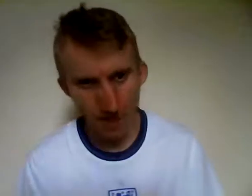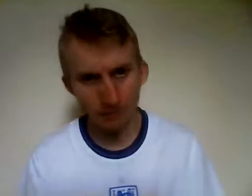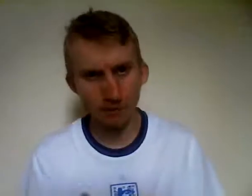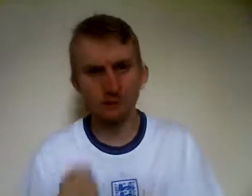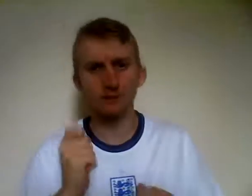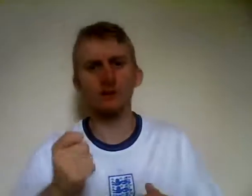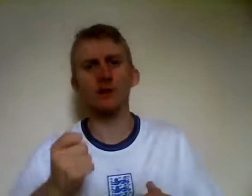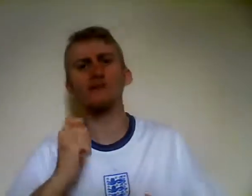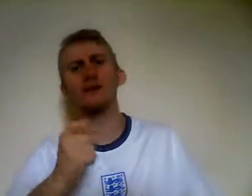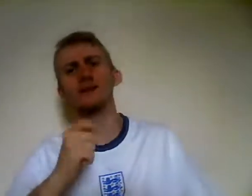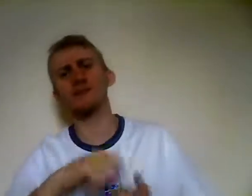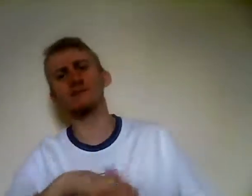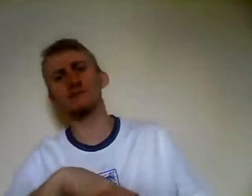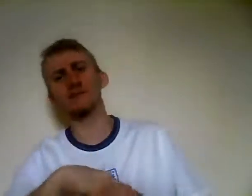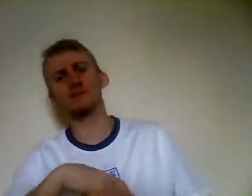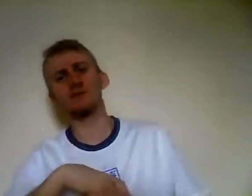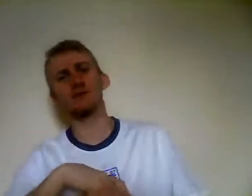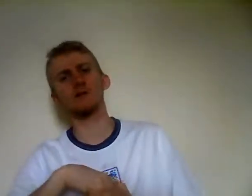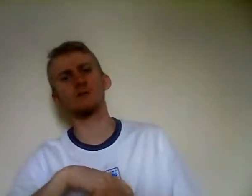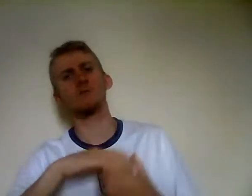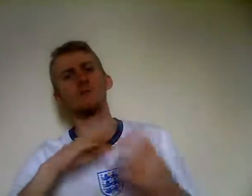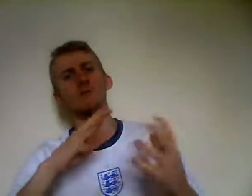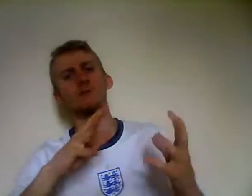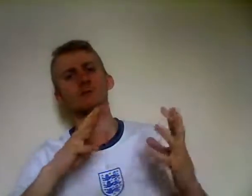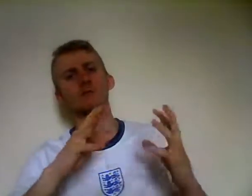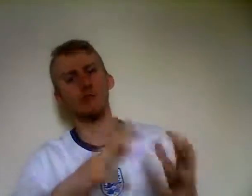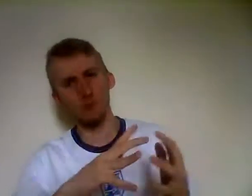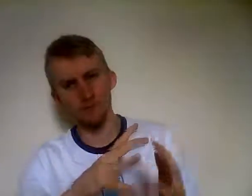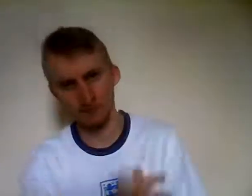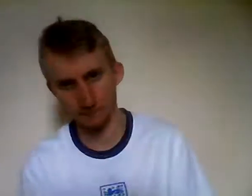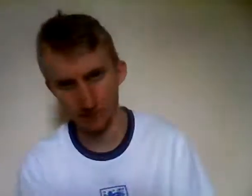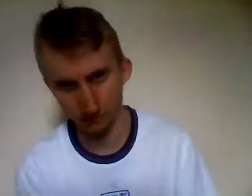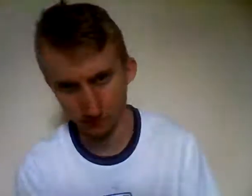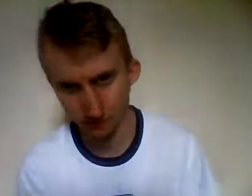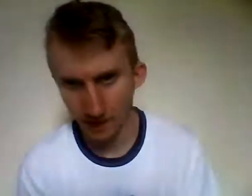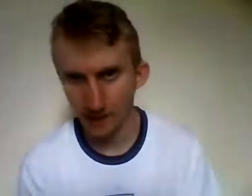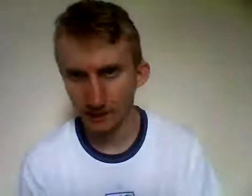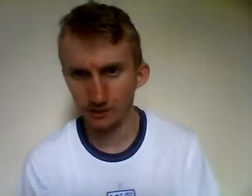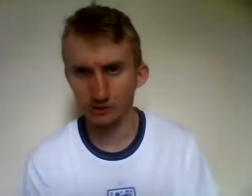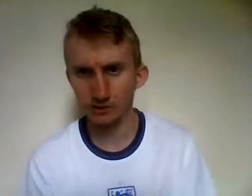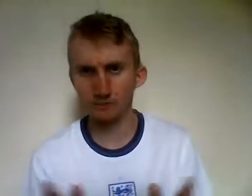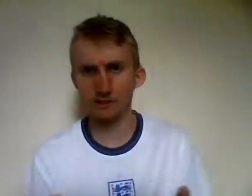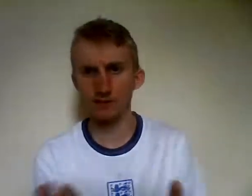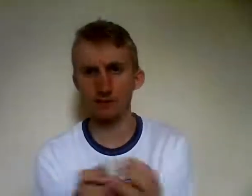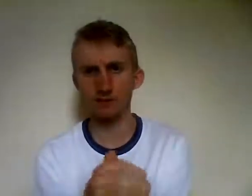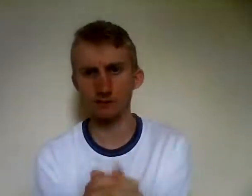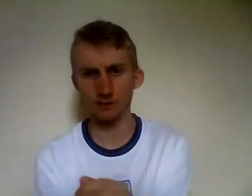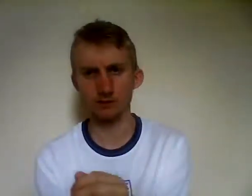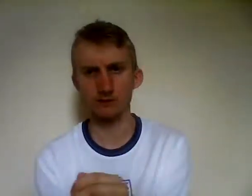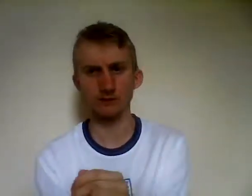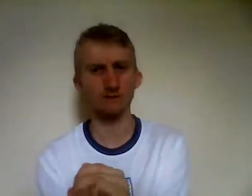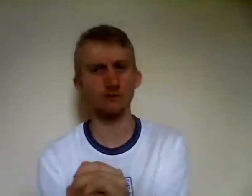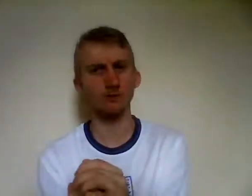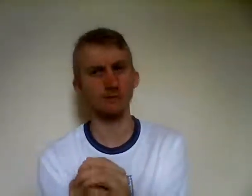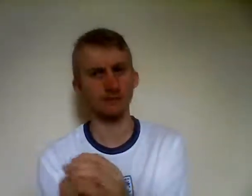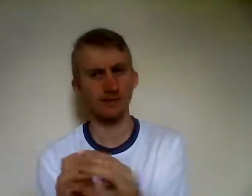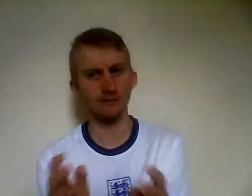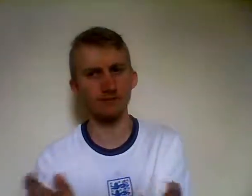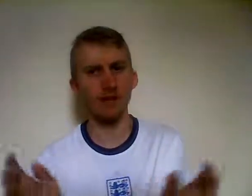By July of that year, the debts were closer to £1.4 million, including money owed to current and former staff, and